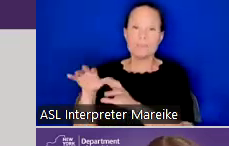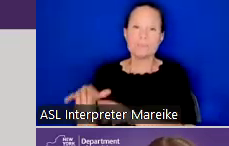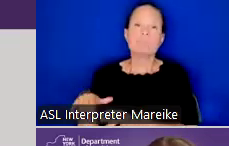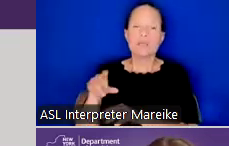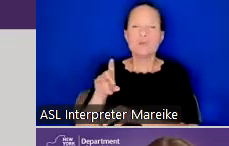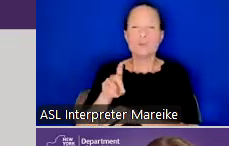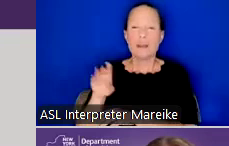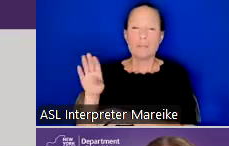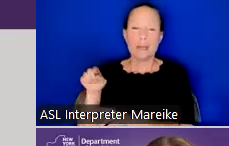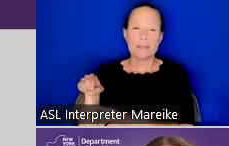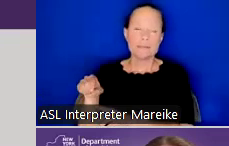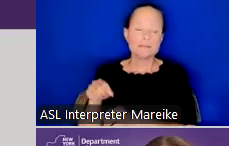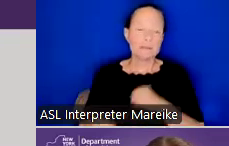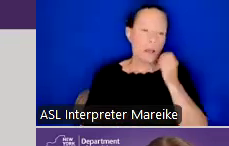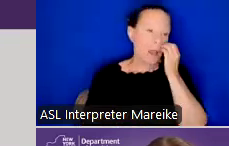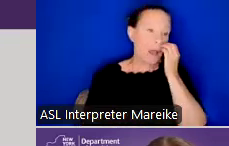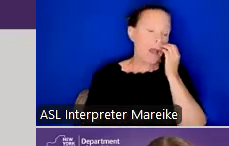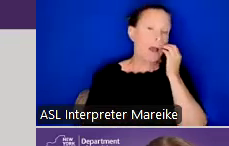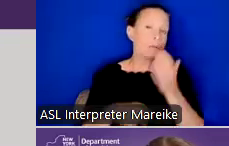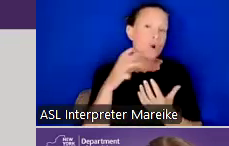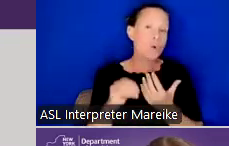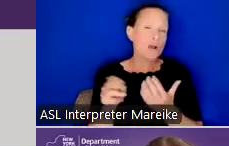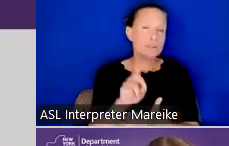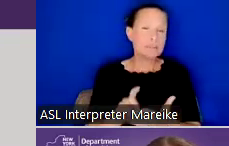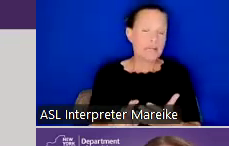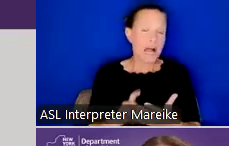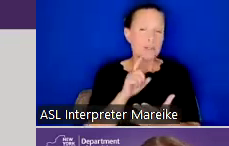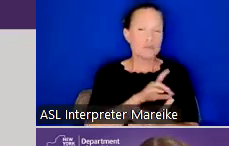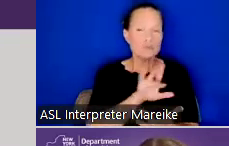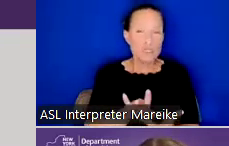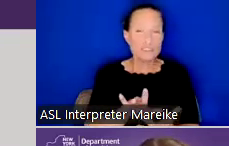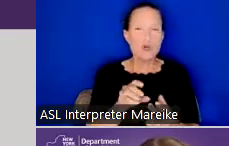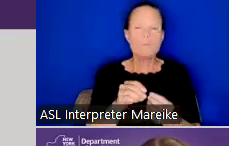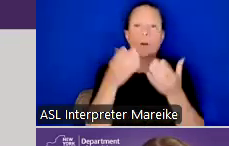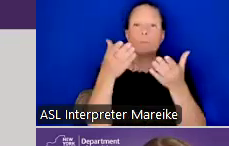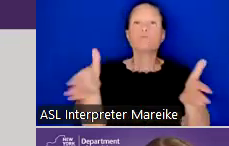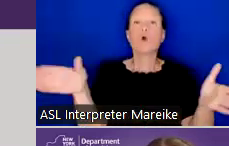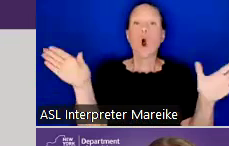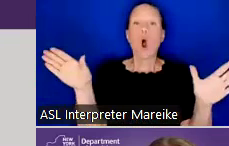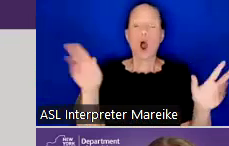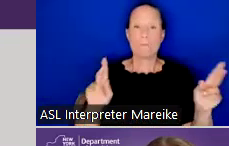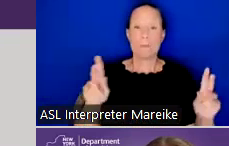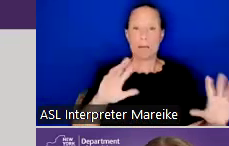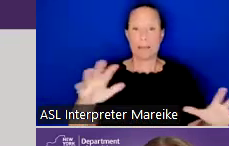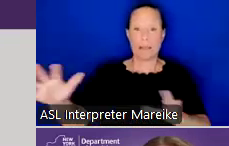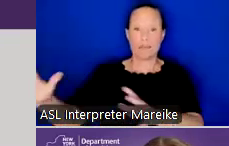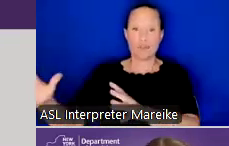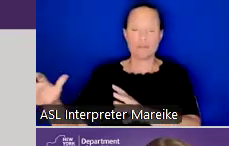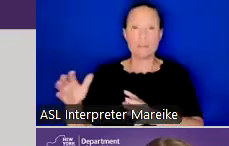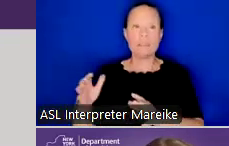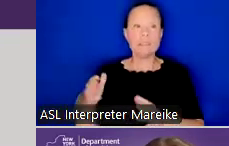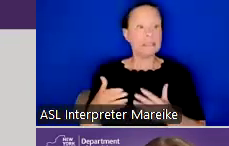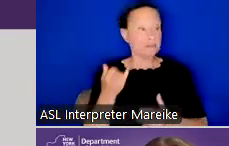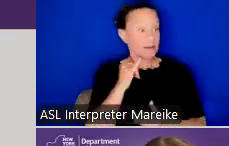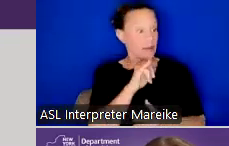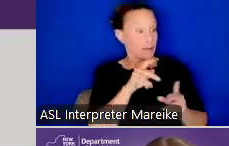warehouse. The program was designed to reach, broader populations, even when an individual member is not